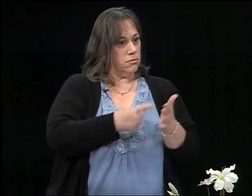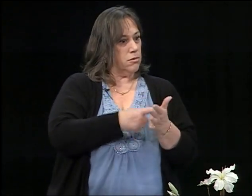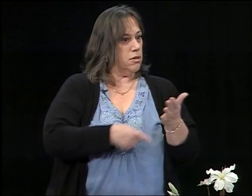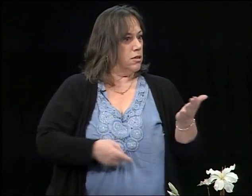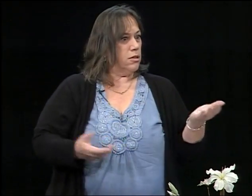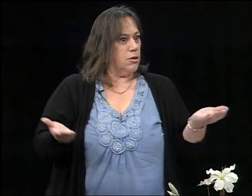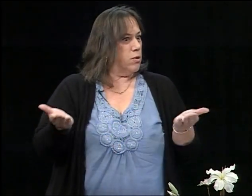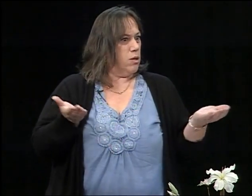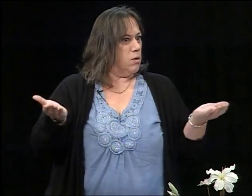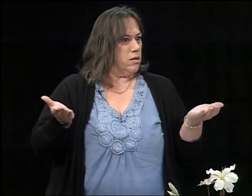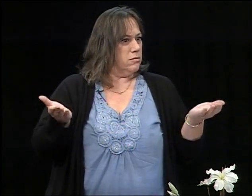What do you want?